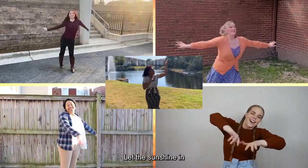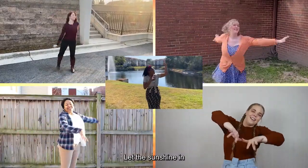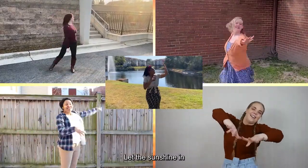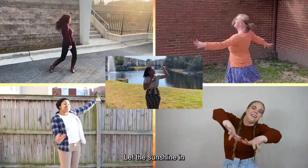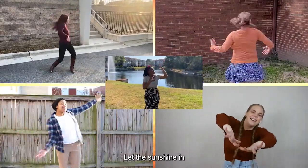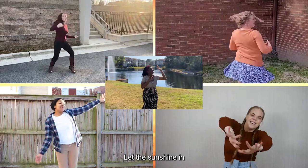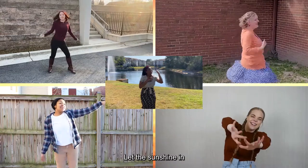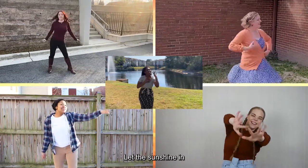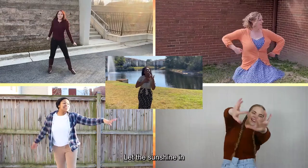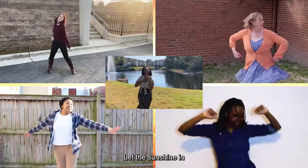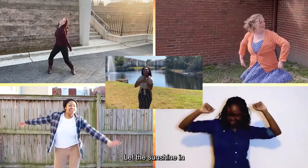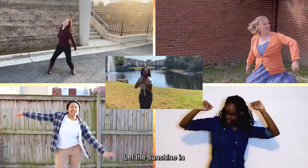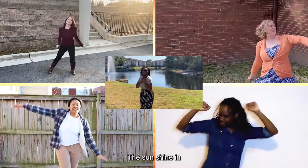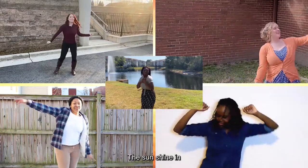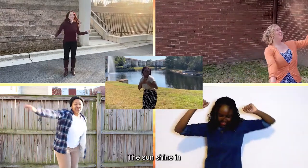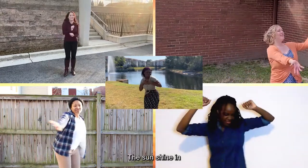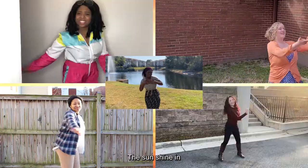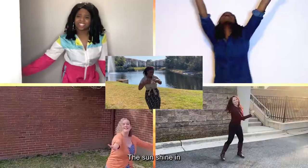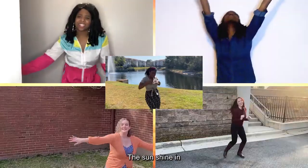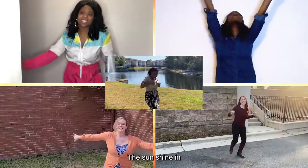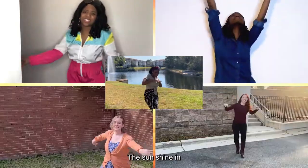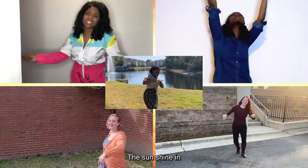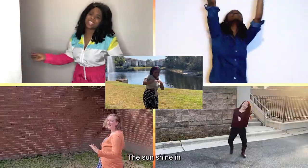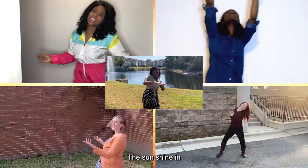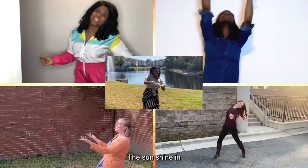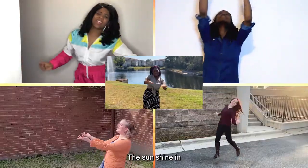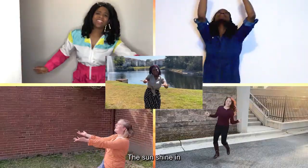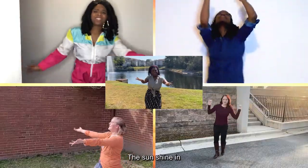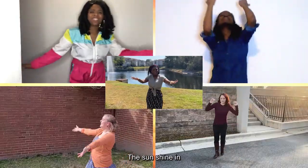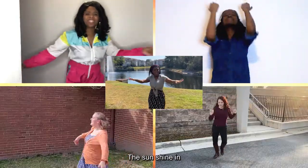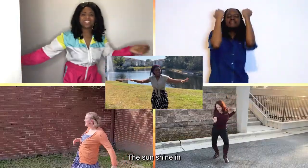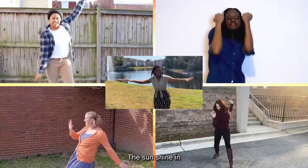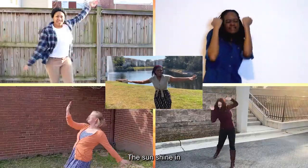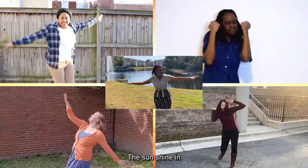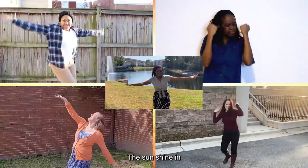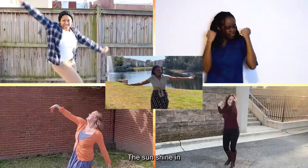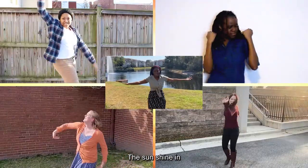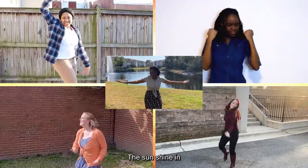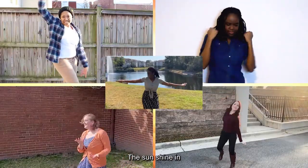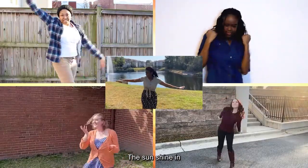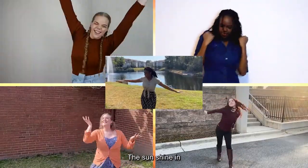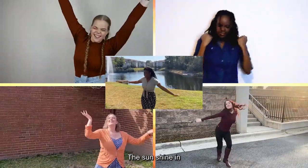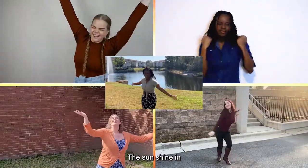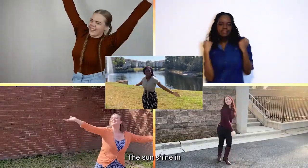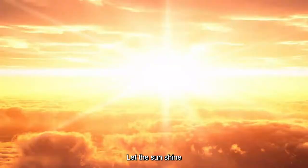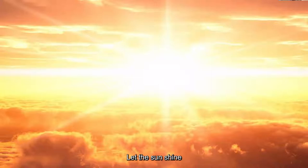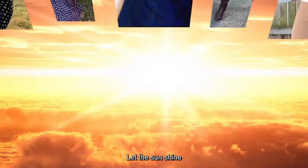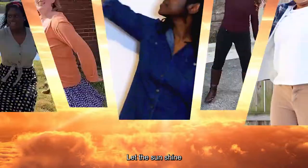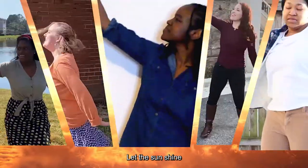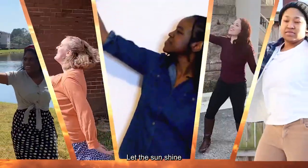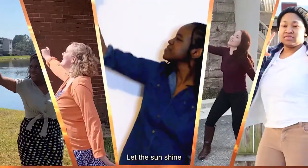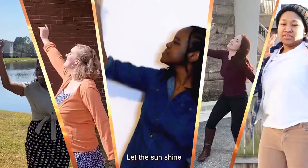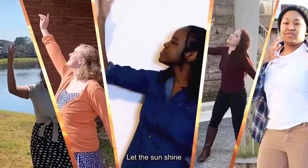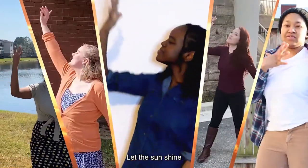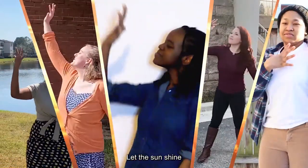yeah. Oh, Oh, yeah. You gotta let. Oh, my goodbye.